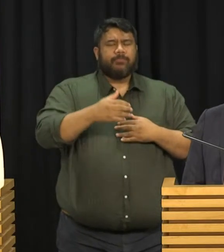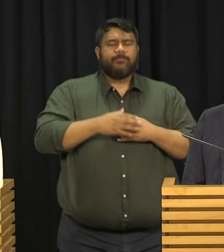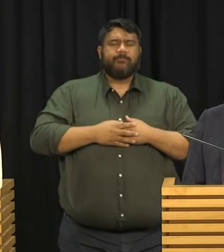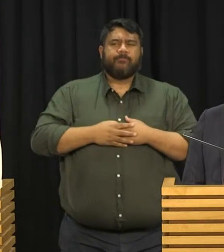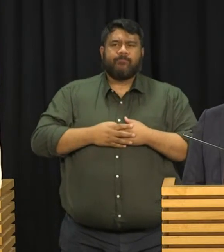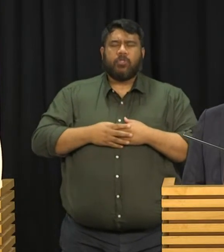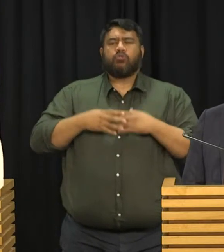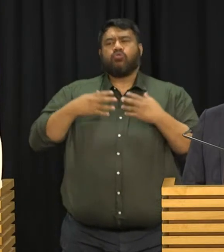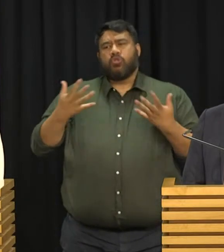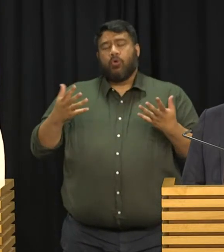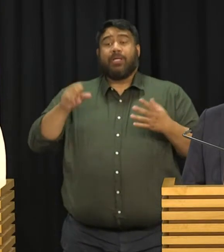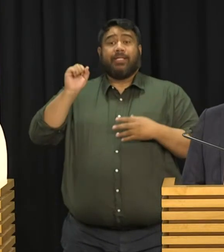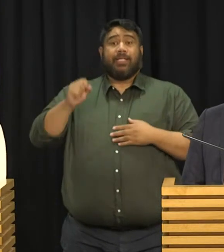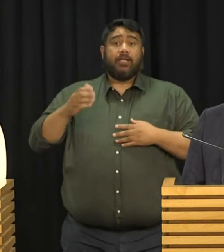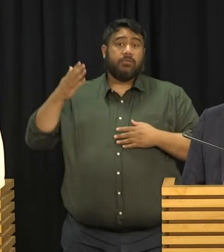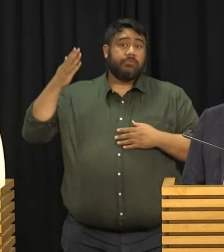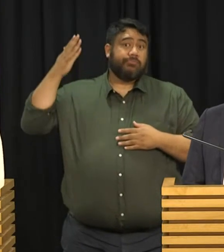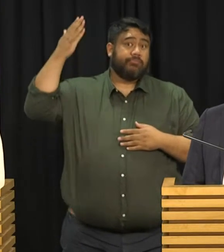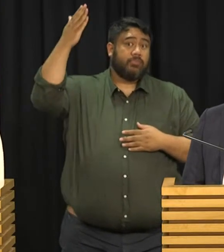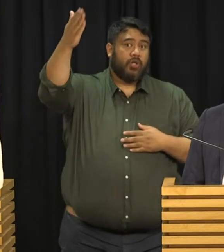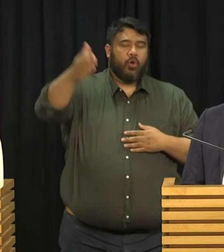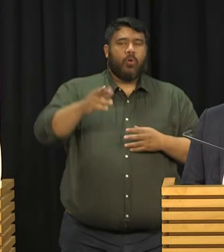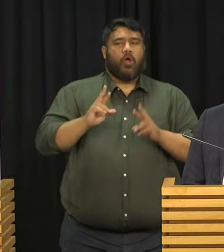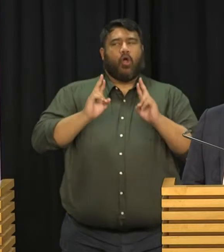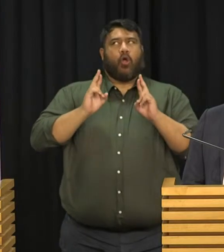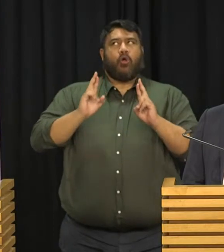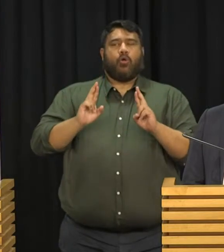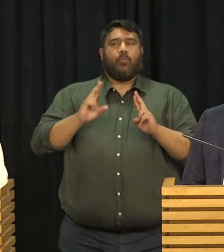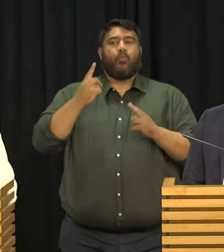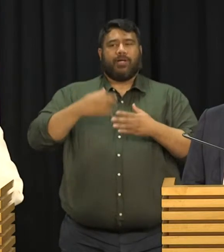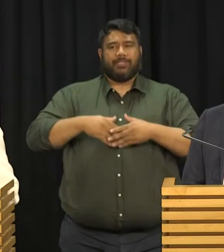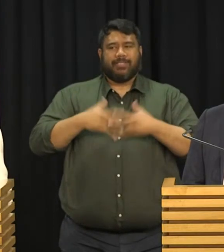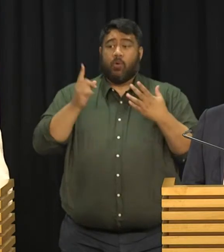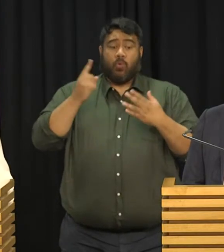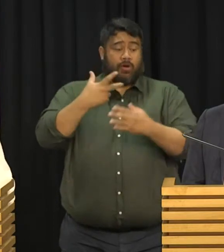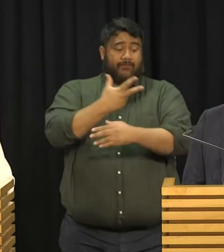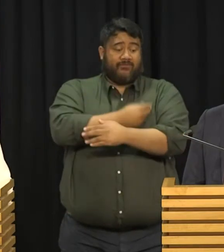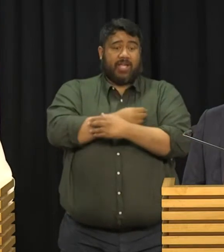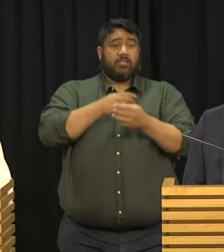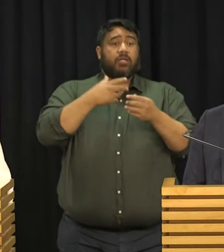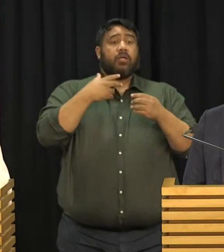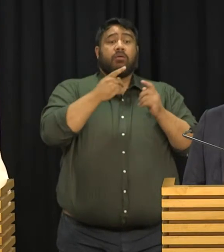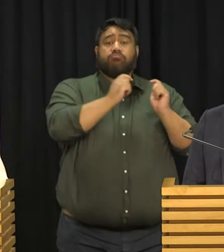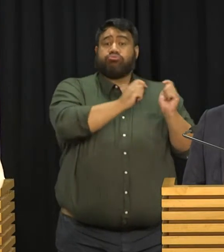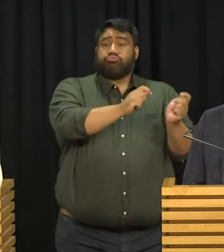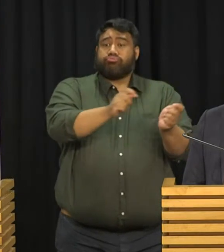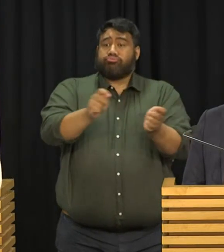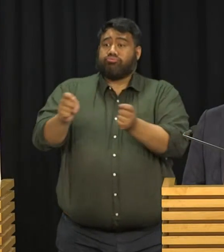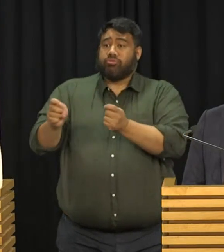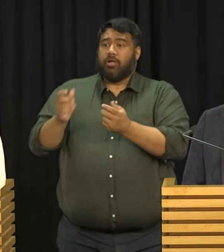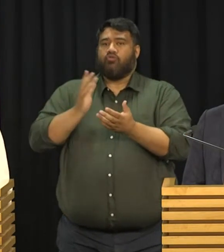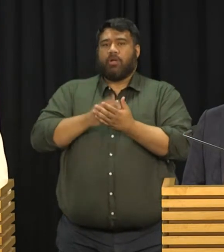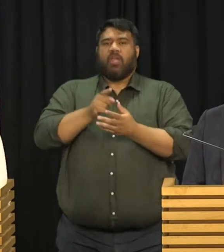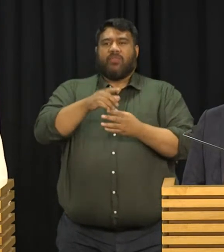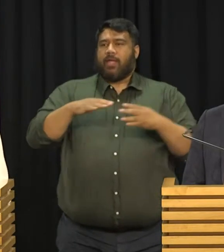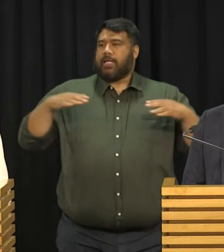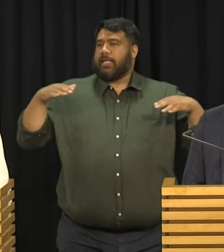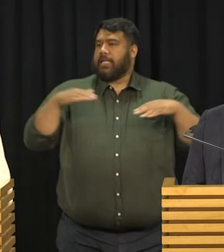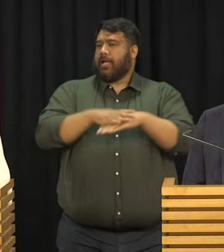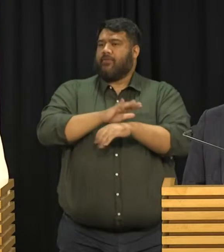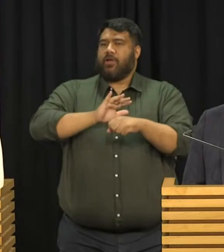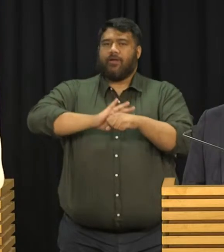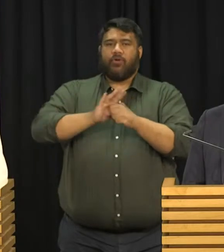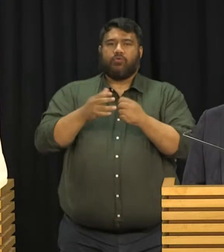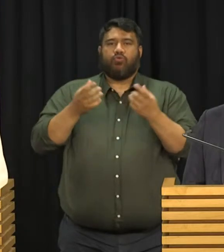the end goal absolutely is to move to a place where the vaccine is really doing the heavy lifting for us. In the past, we've used